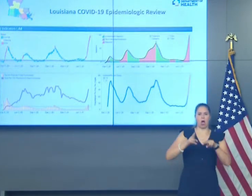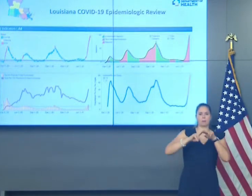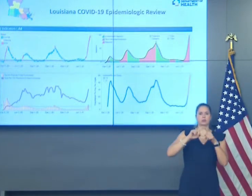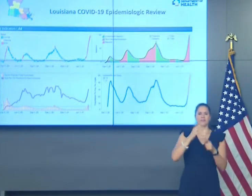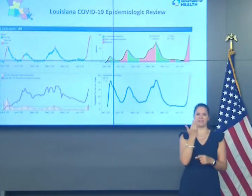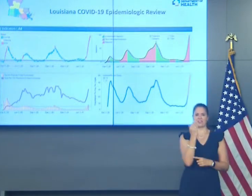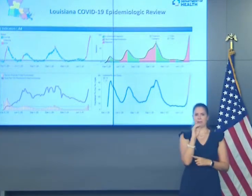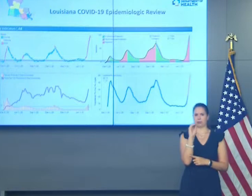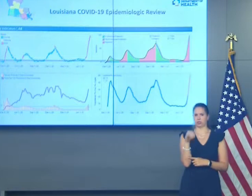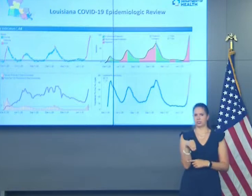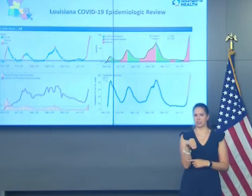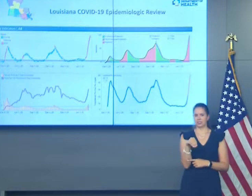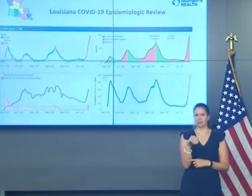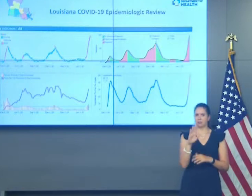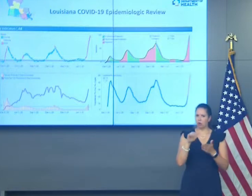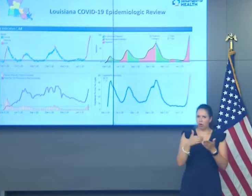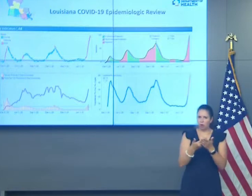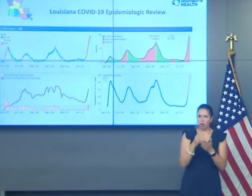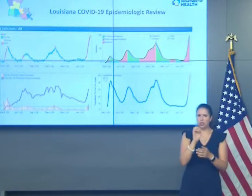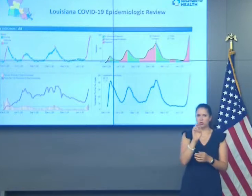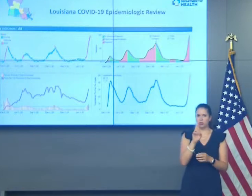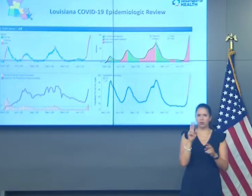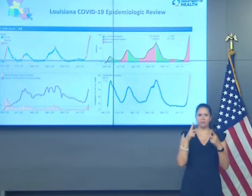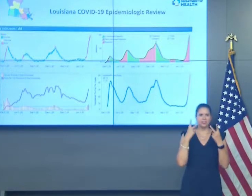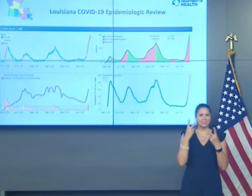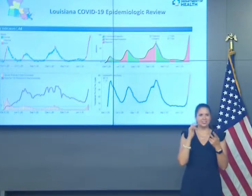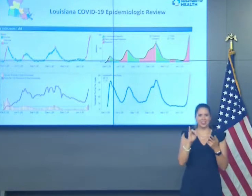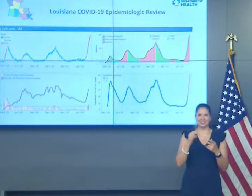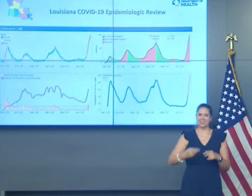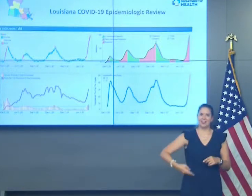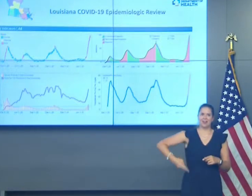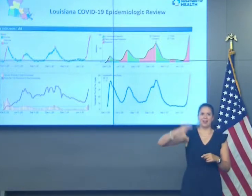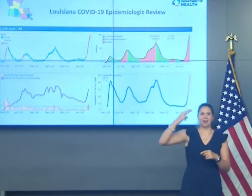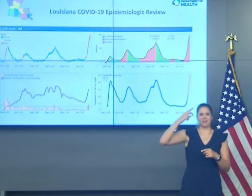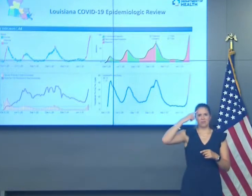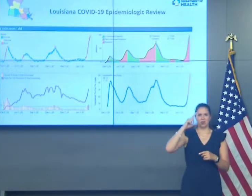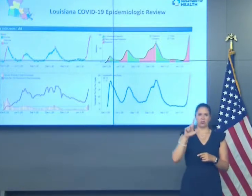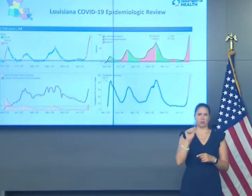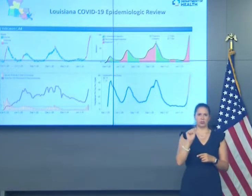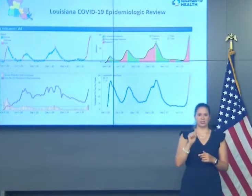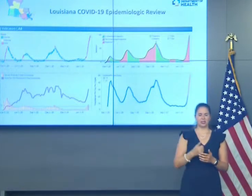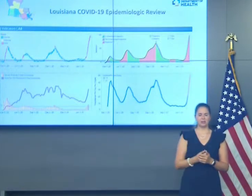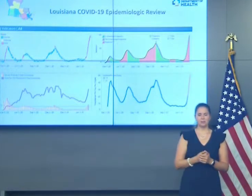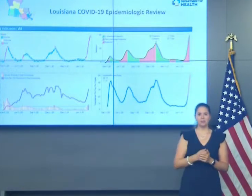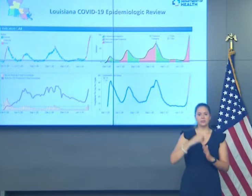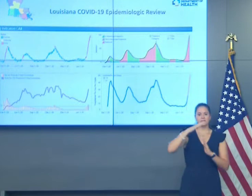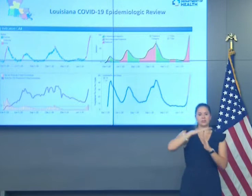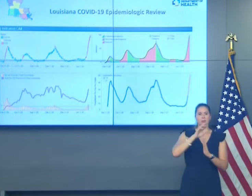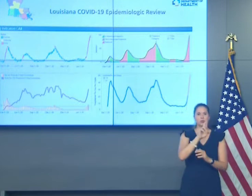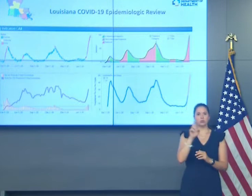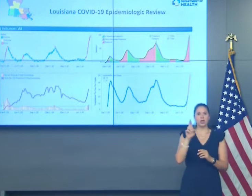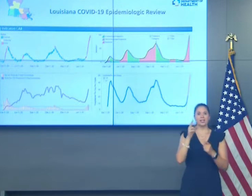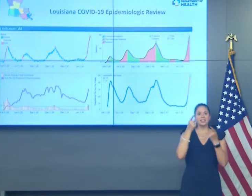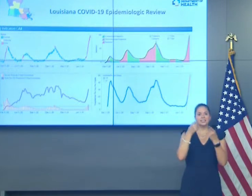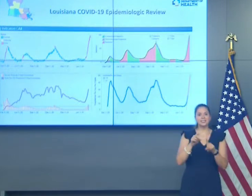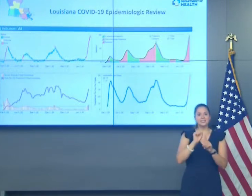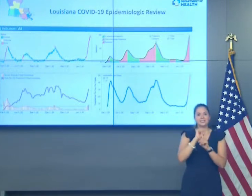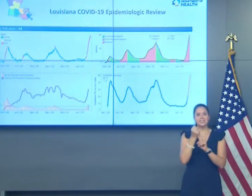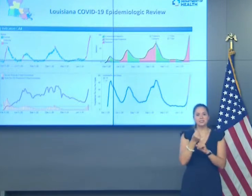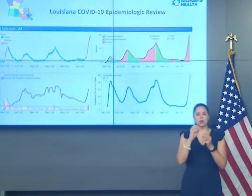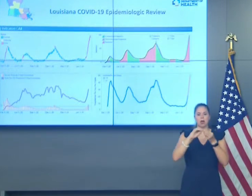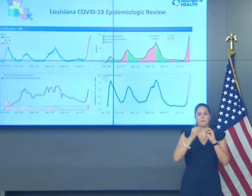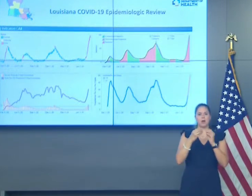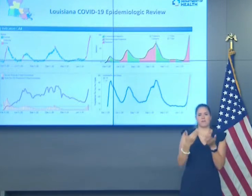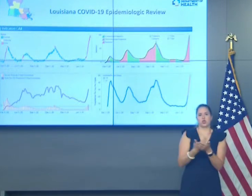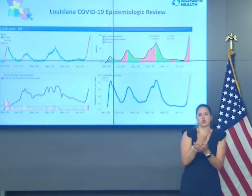15% of all ER visits. That's an all-time high for Louisiana. On the top right, you'll see incidence, which is the number of